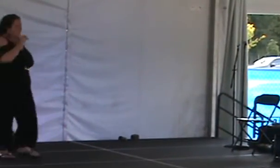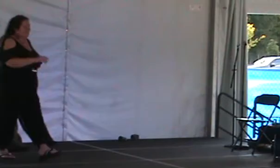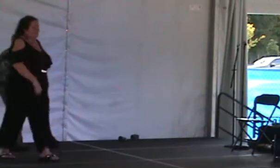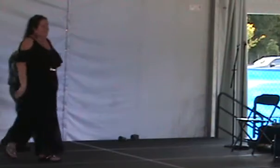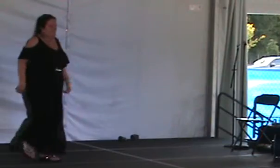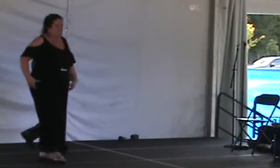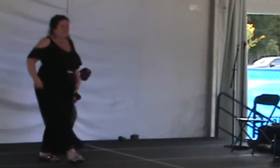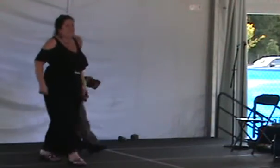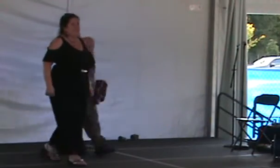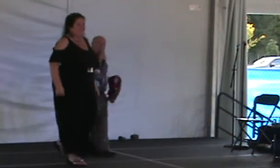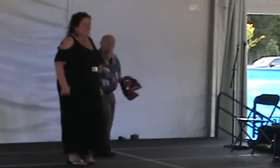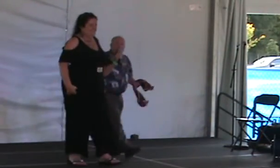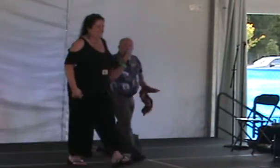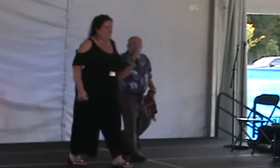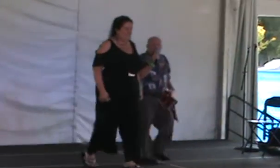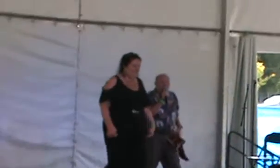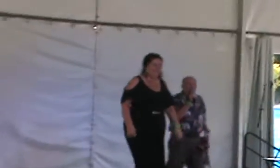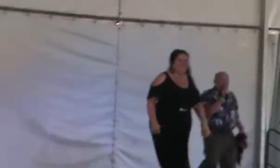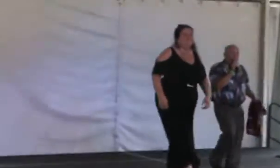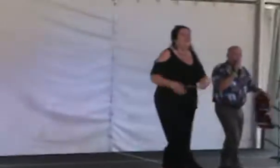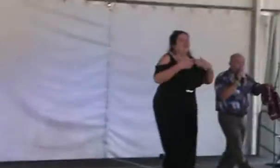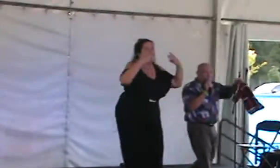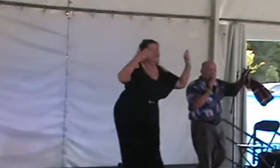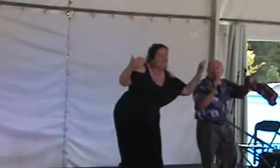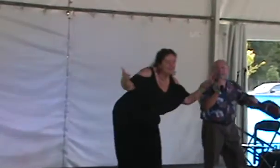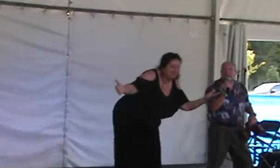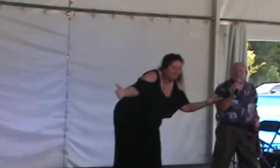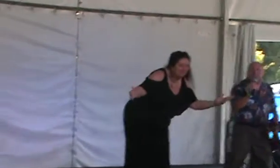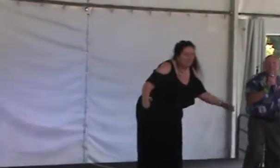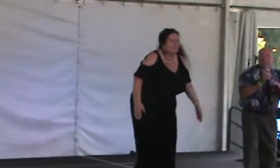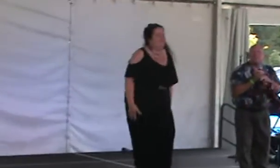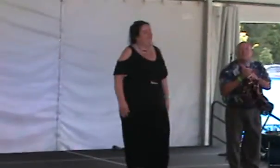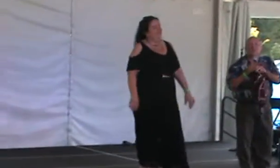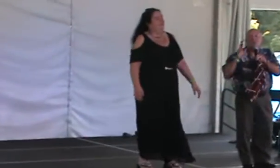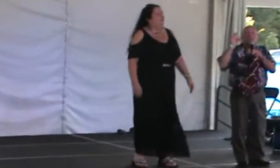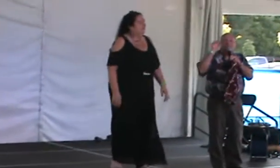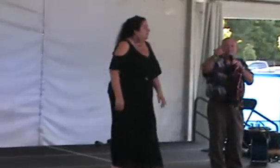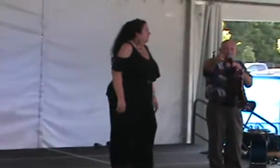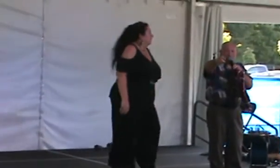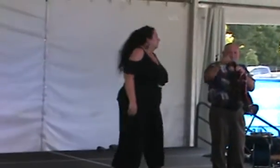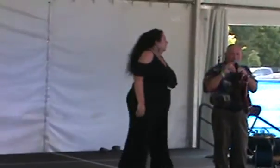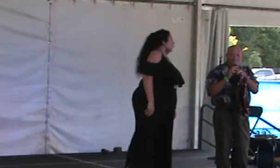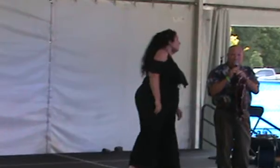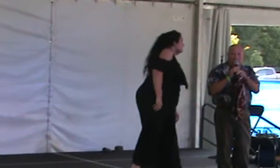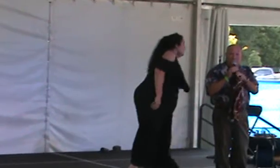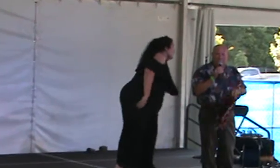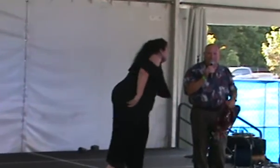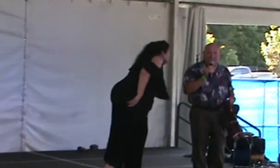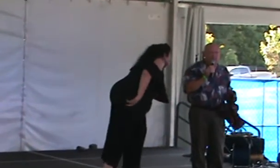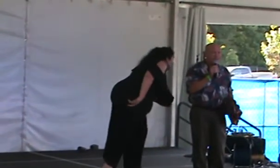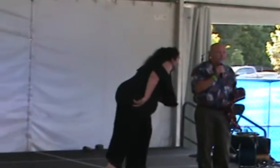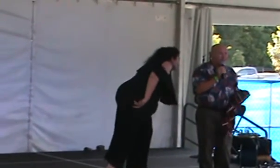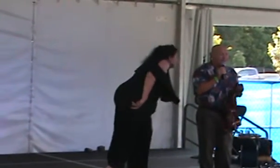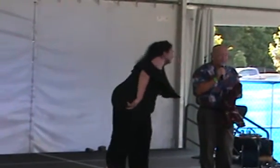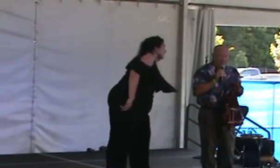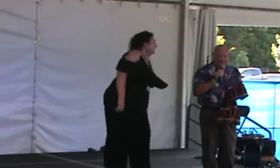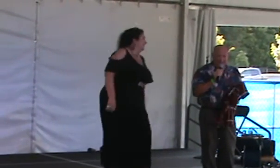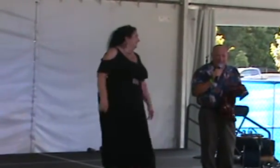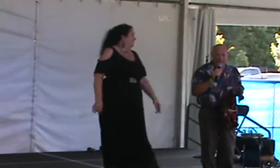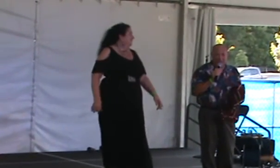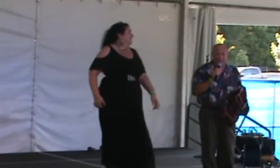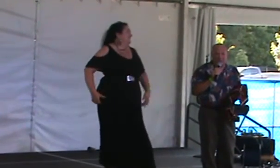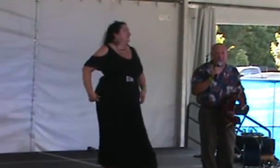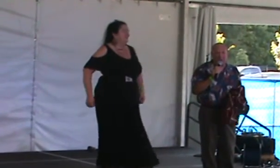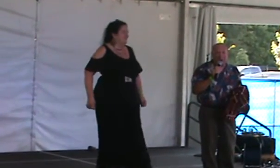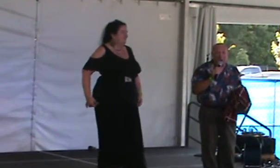This is Kathy Goodwin, and she signs, and that's her husband Roger right there.